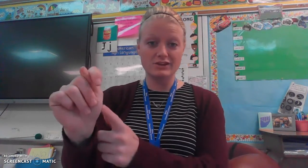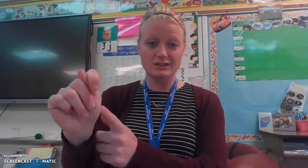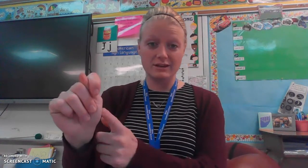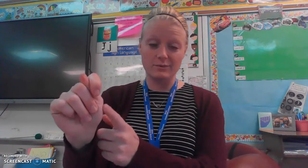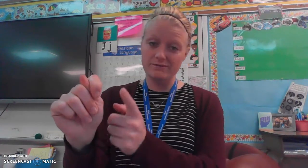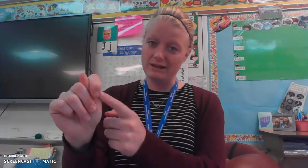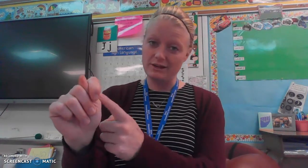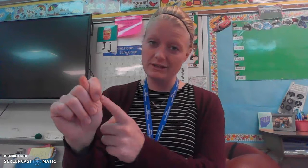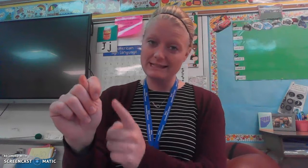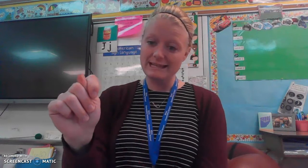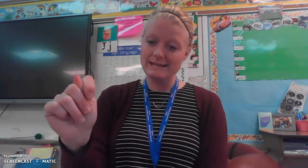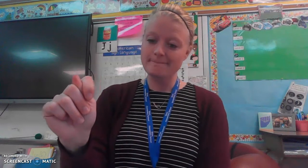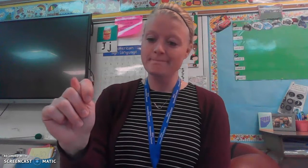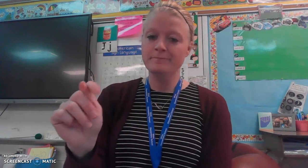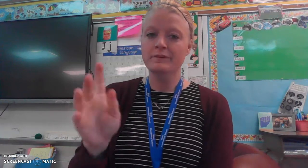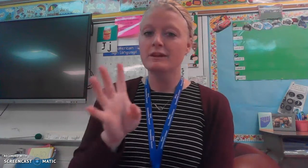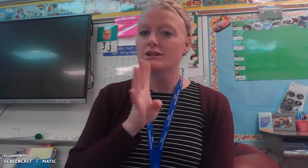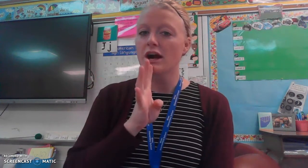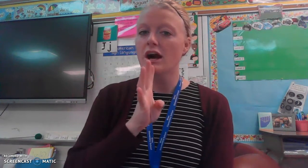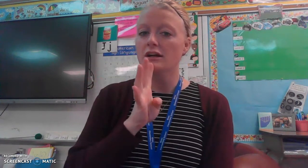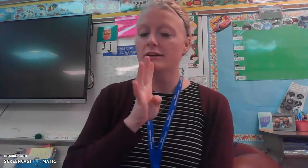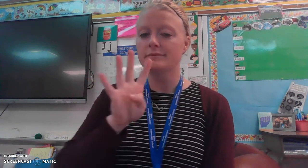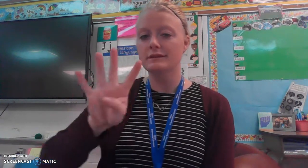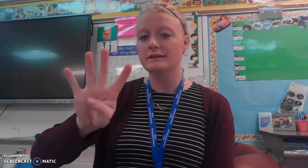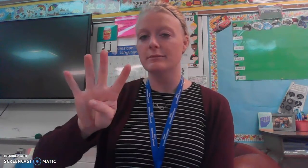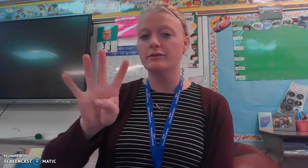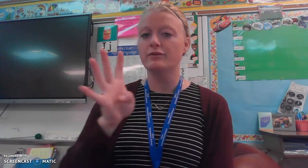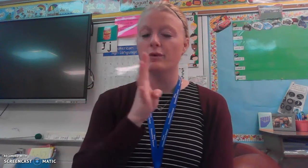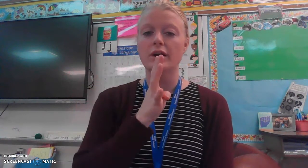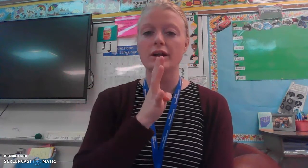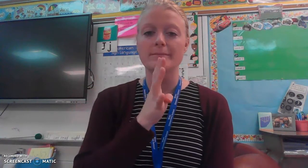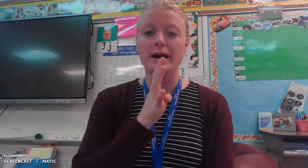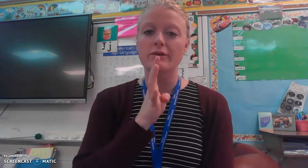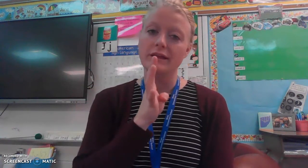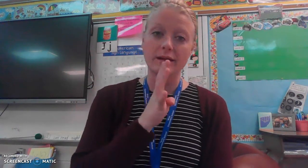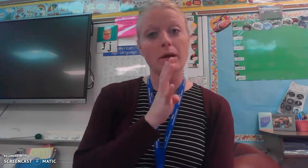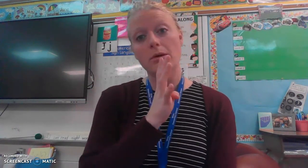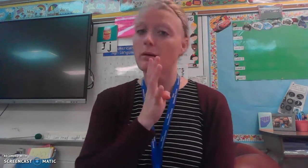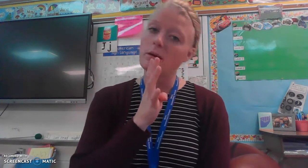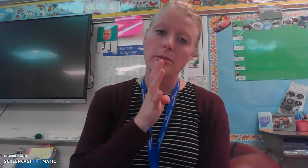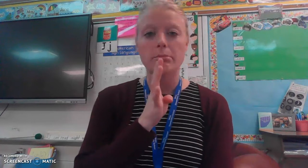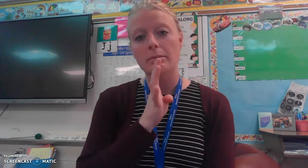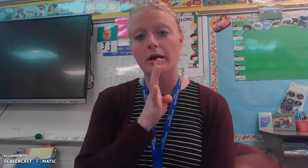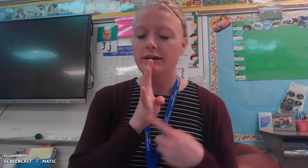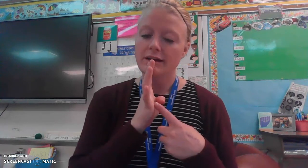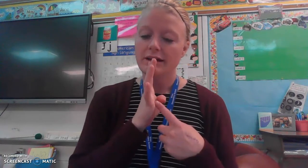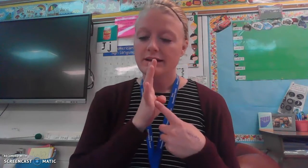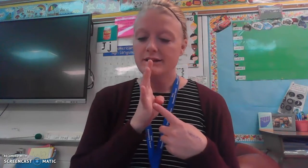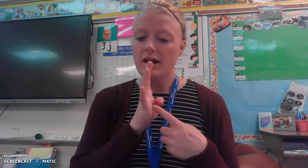just down to 1 finger. T, talk, number 4 on your mouth, like ba ba ba ba ba ba ba ba.